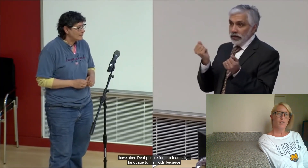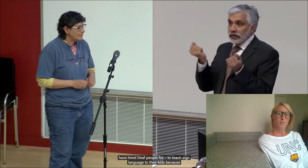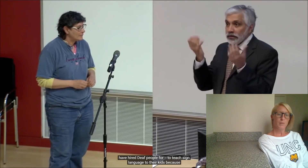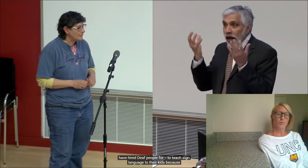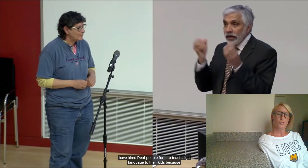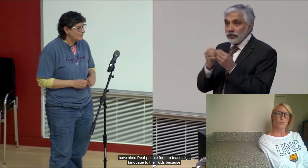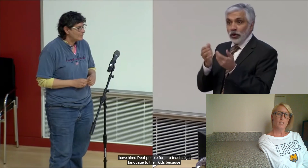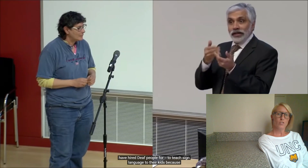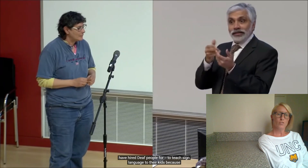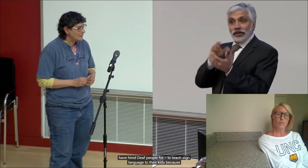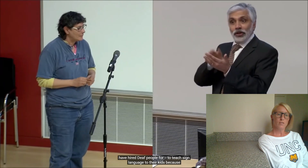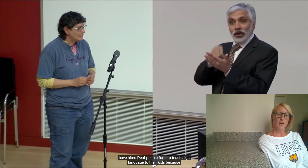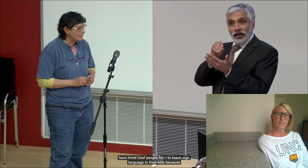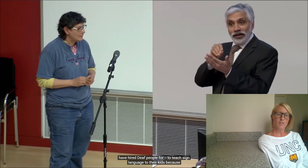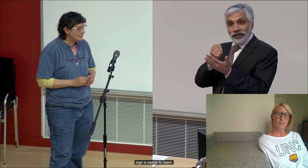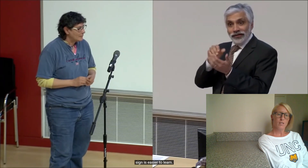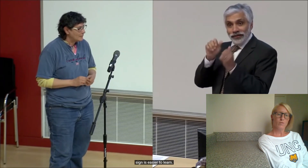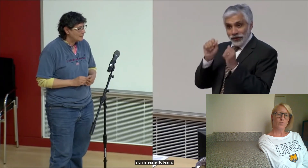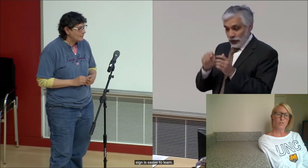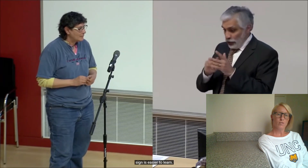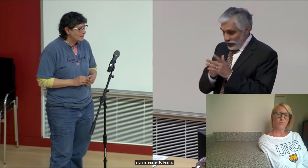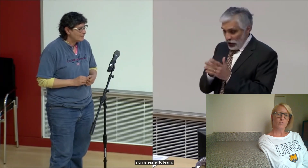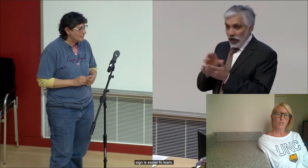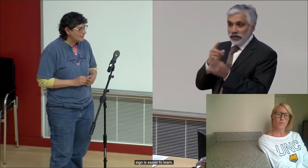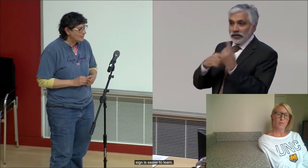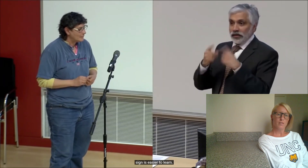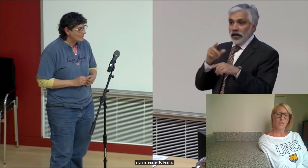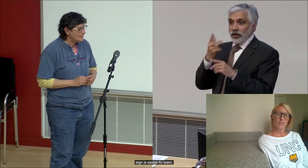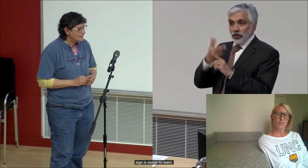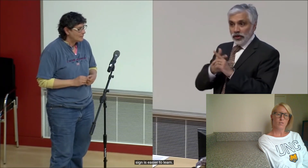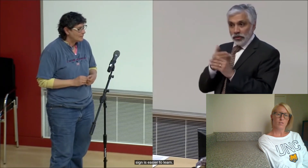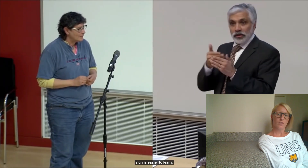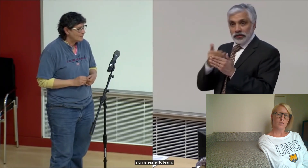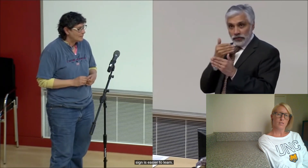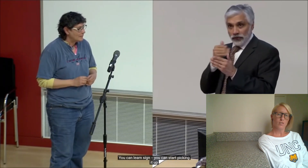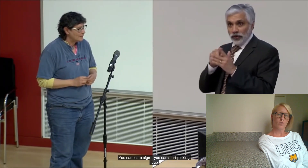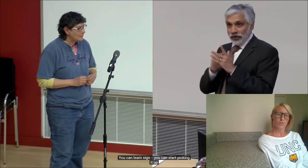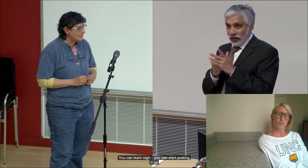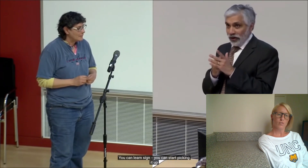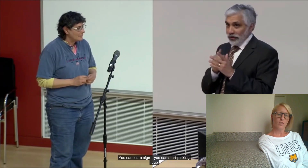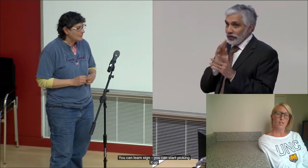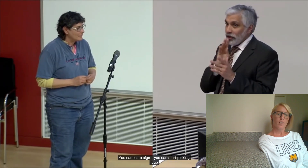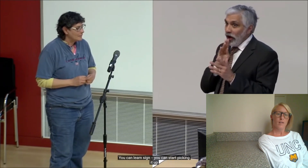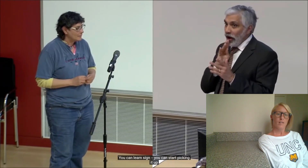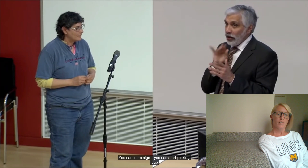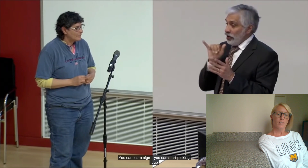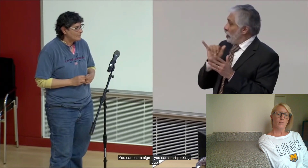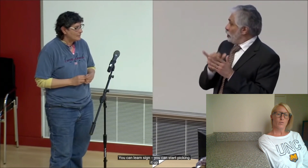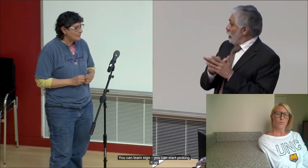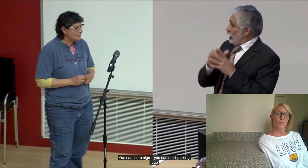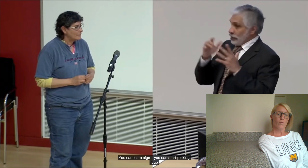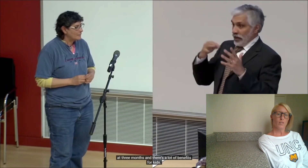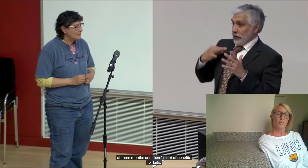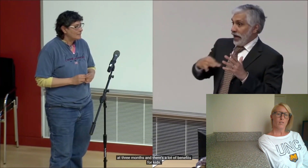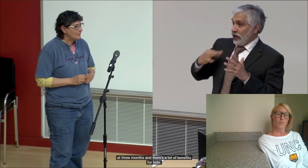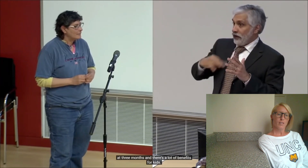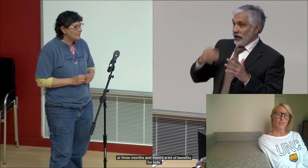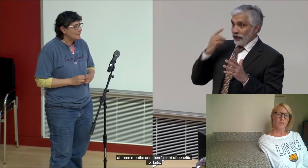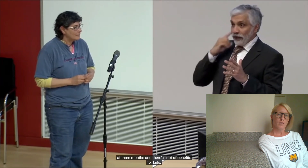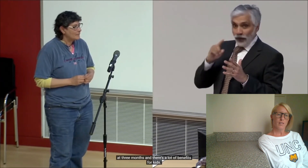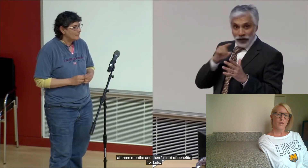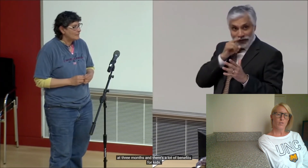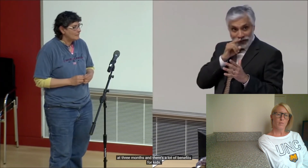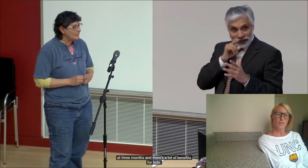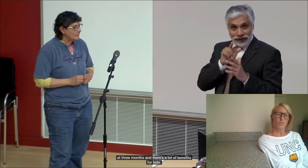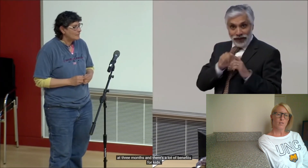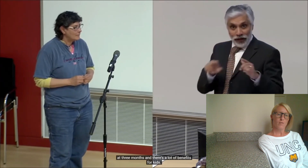deaf people to teach sign Because sign is easier to learn. because sign is You can easier to learn sign, you can start picking it up at 3 months,